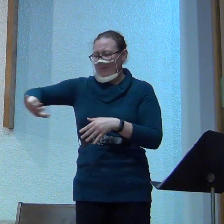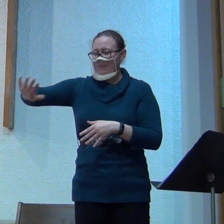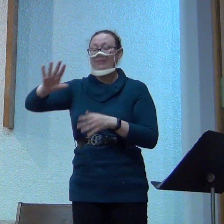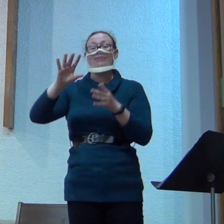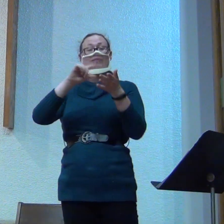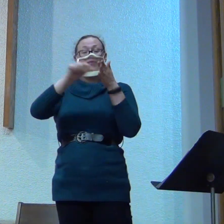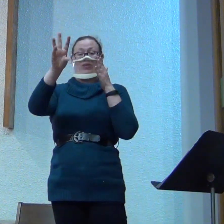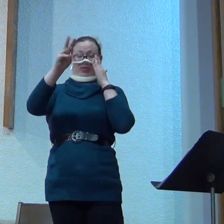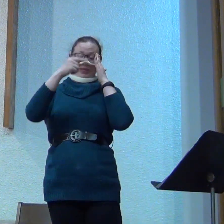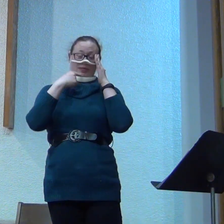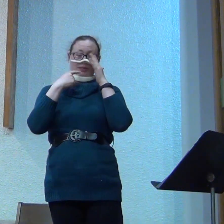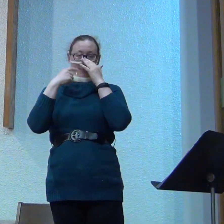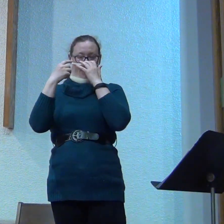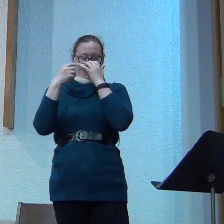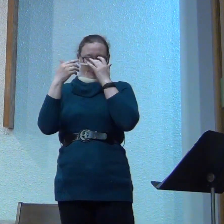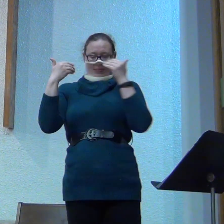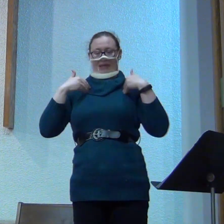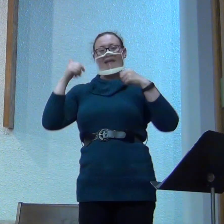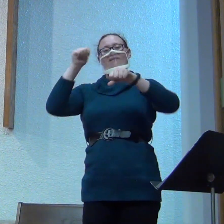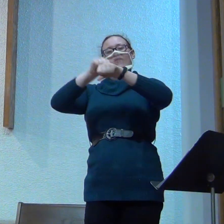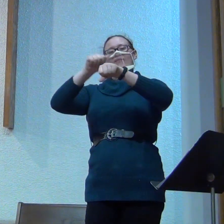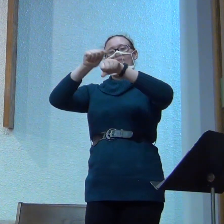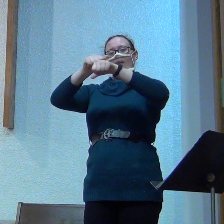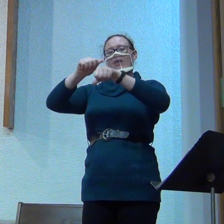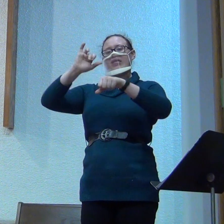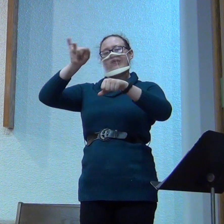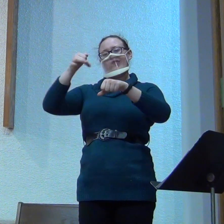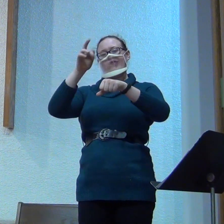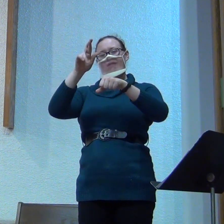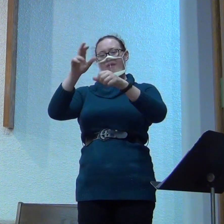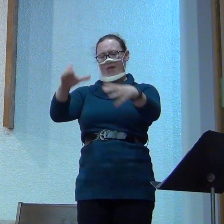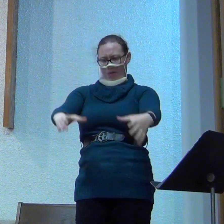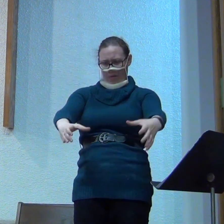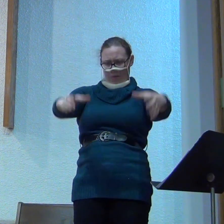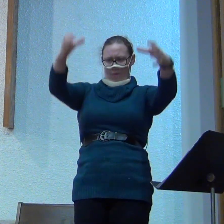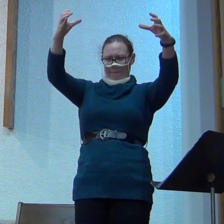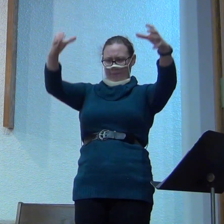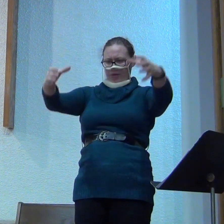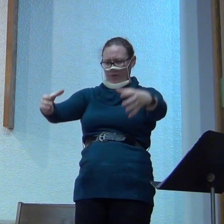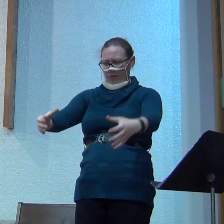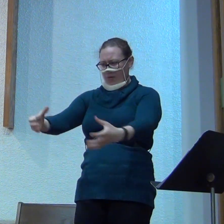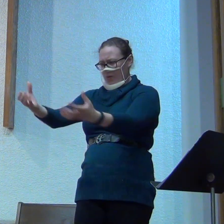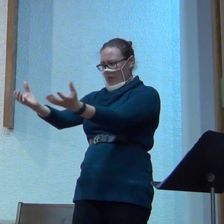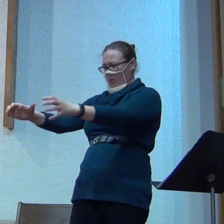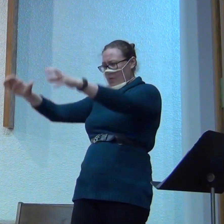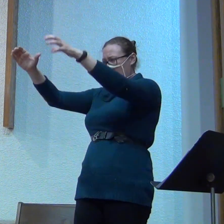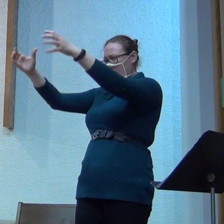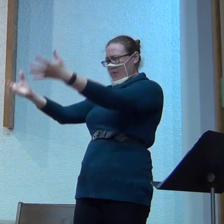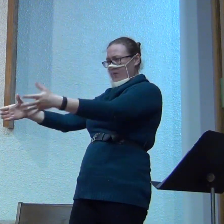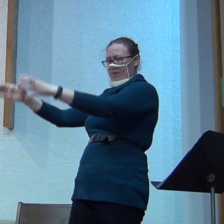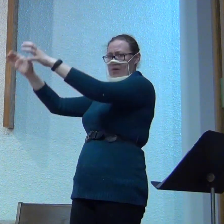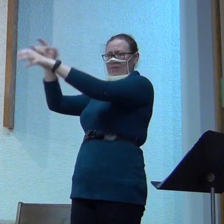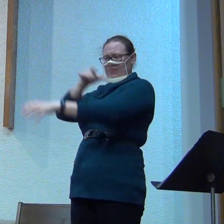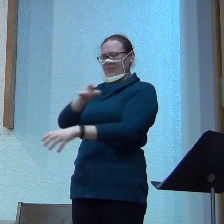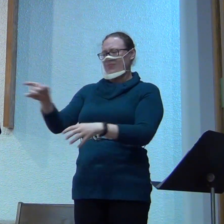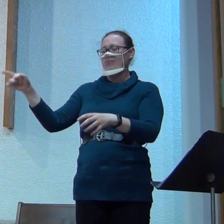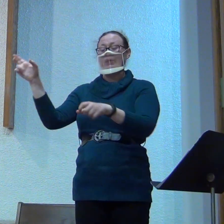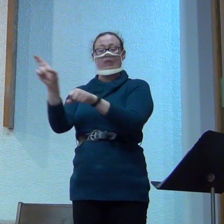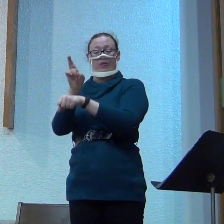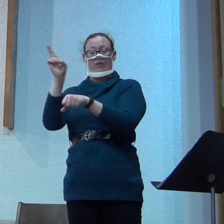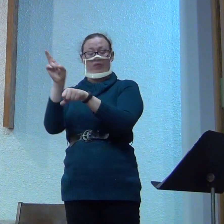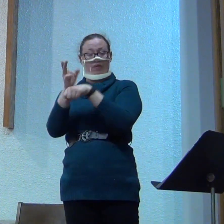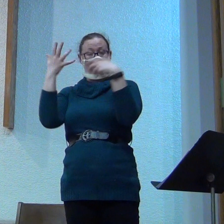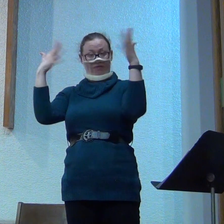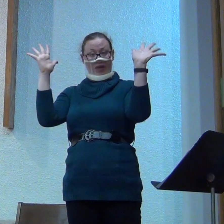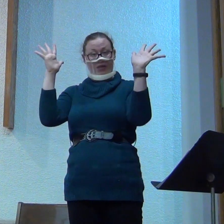6. There were stone jars there. And those jars had already been put to use.